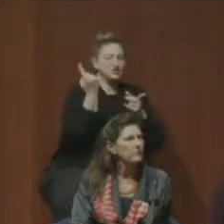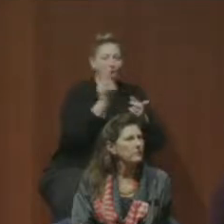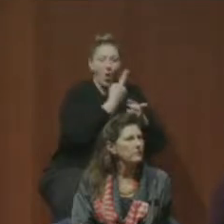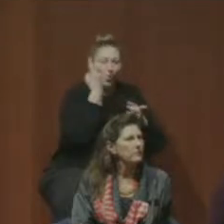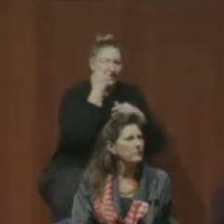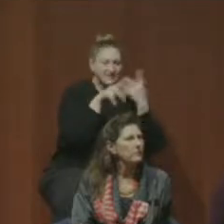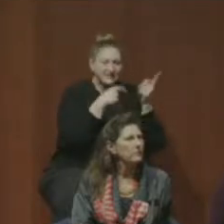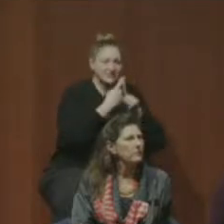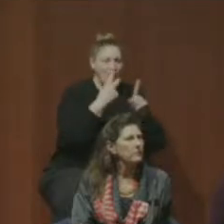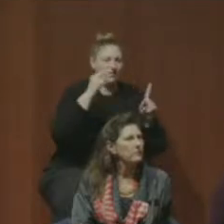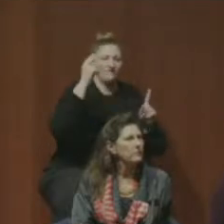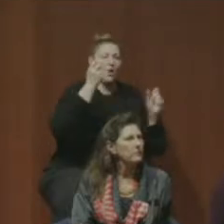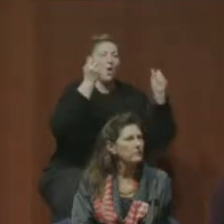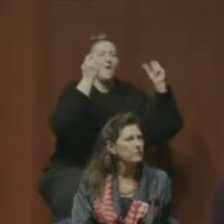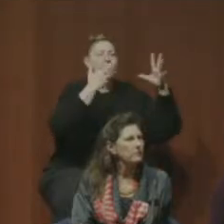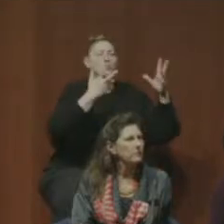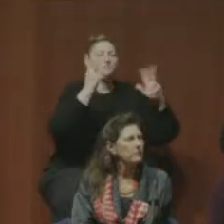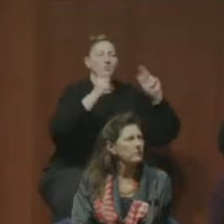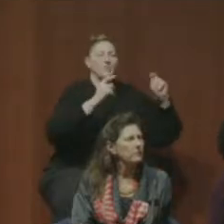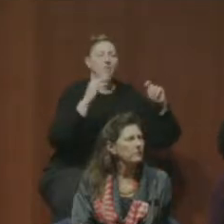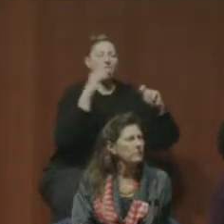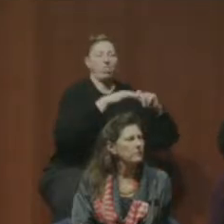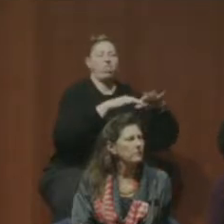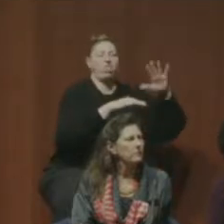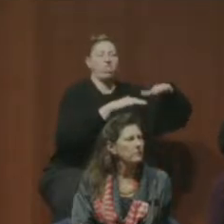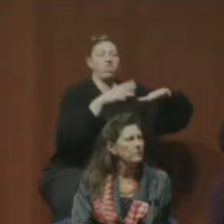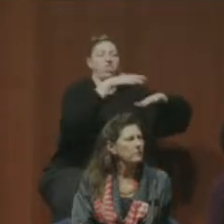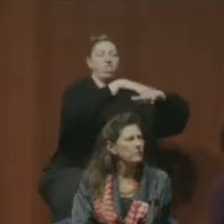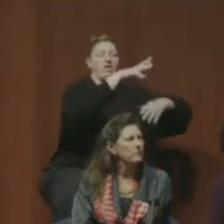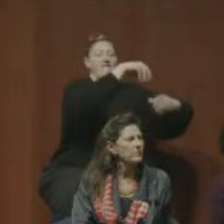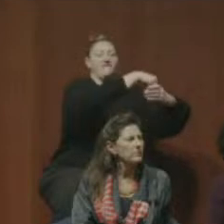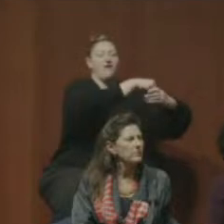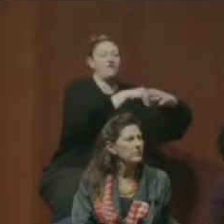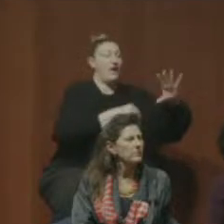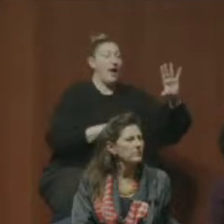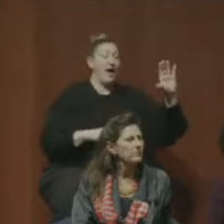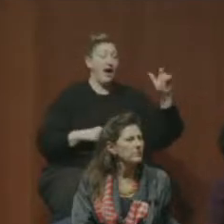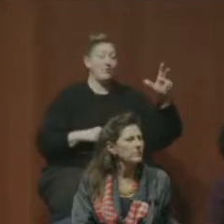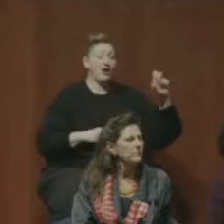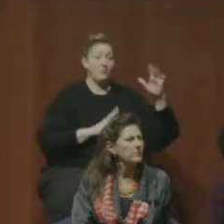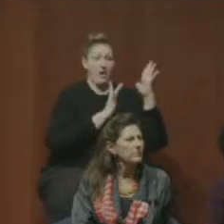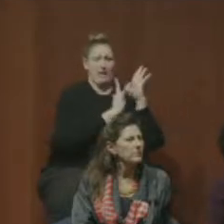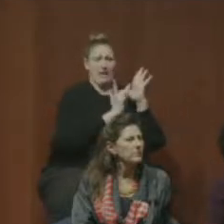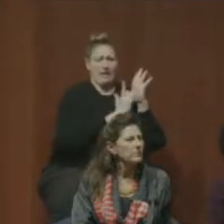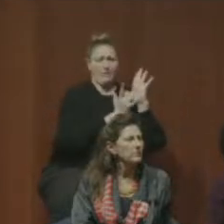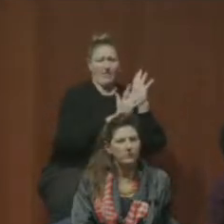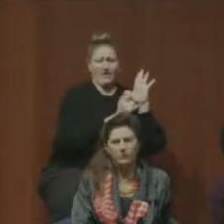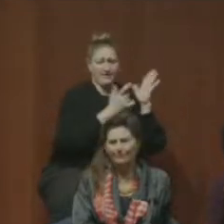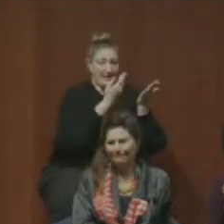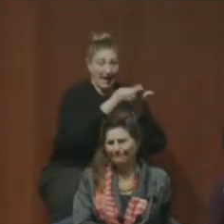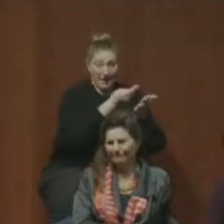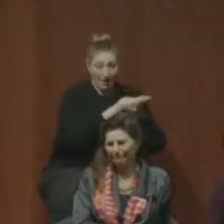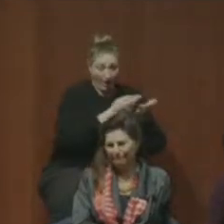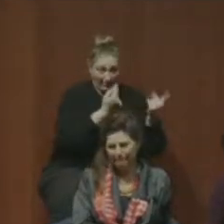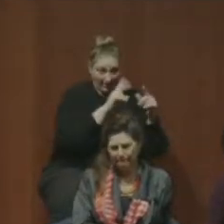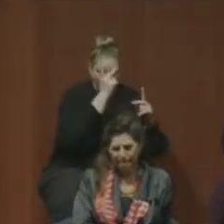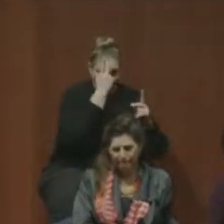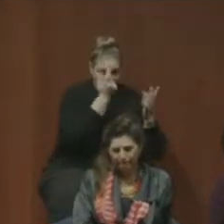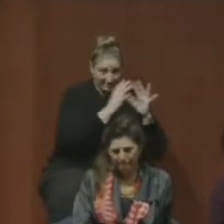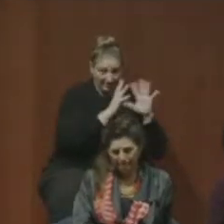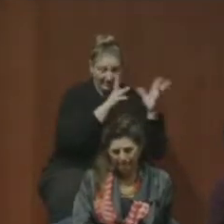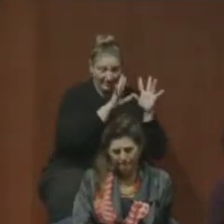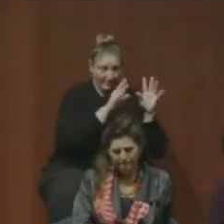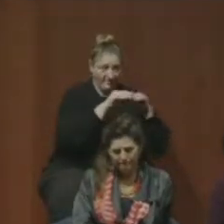always multiple hands in the pot for how Caribbean exploitation economically and politically took